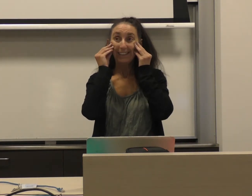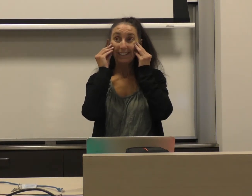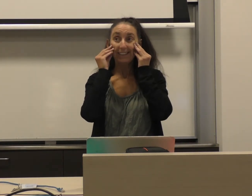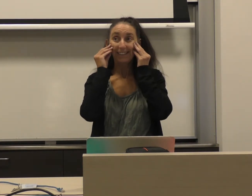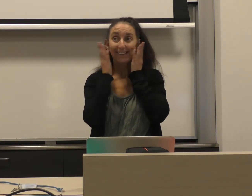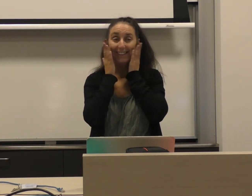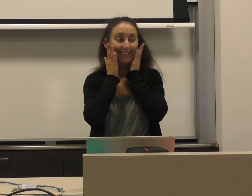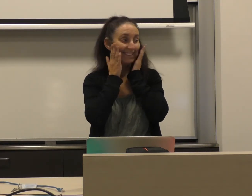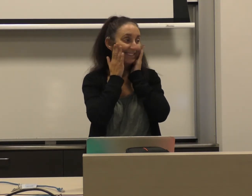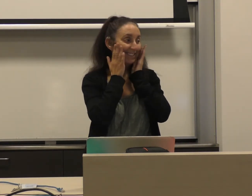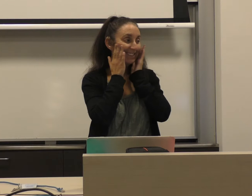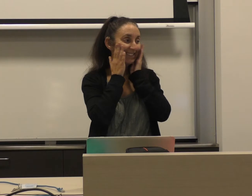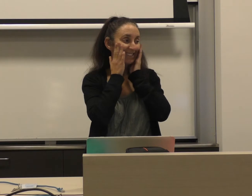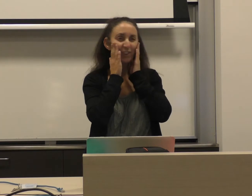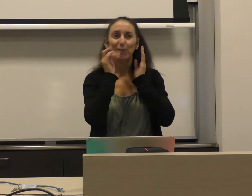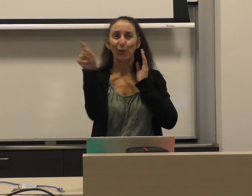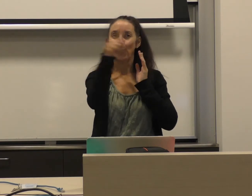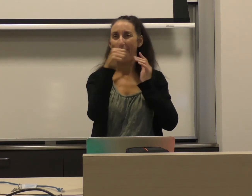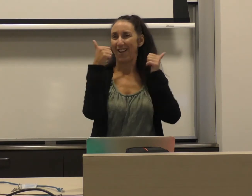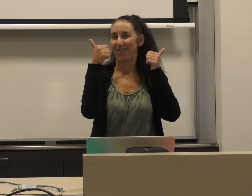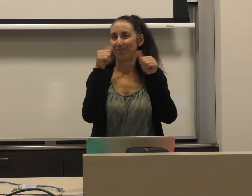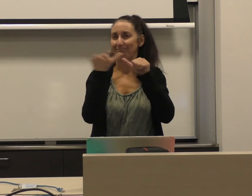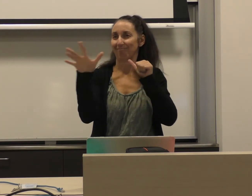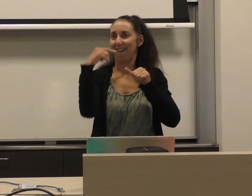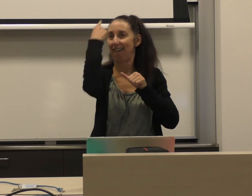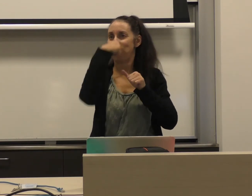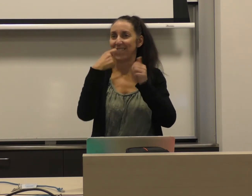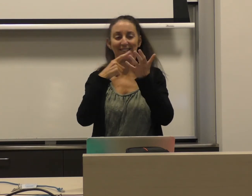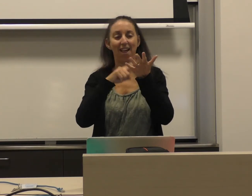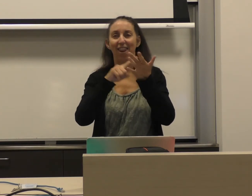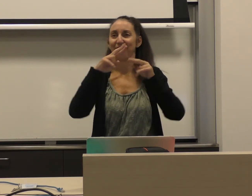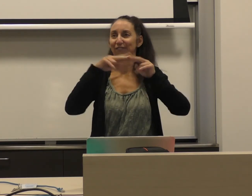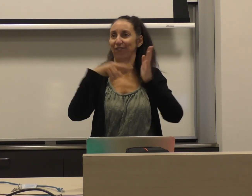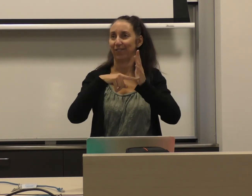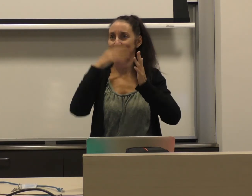Okay, moving on to the cheeks and how they are used.